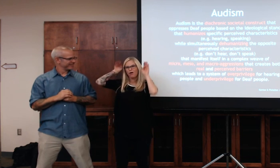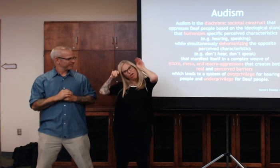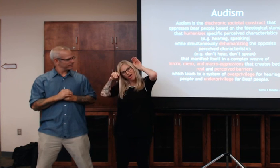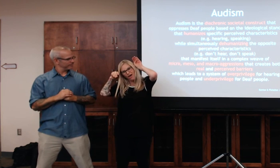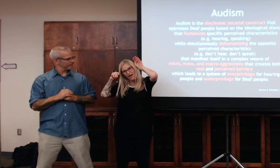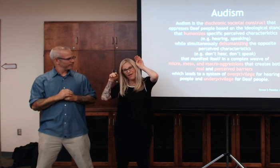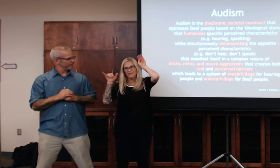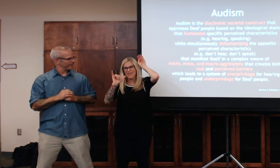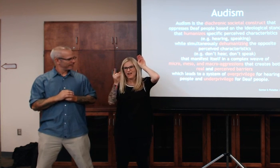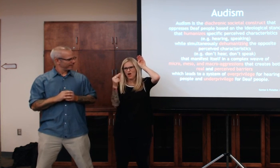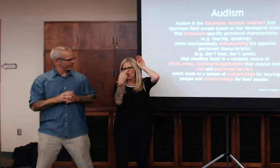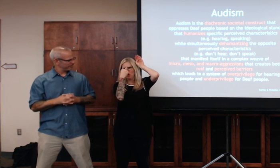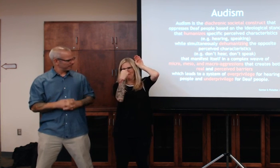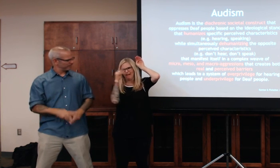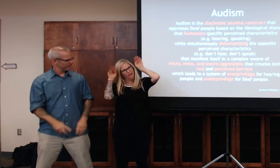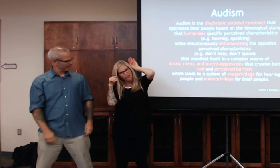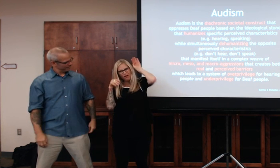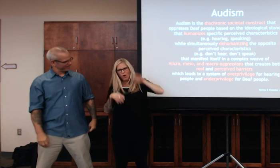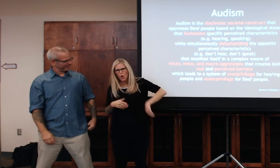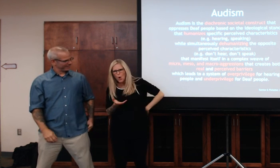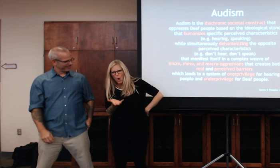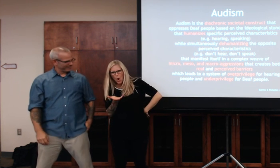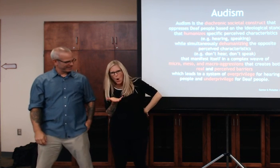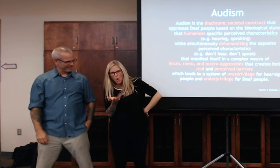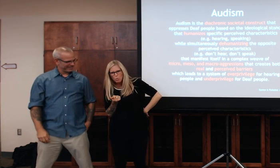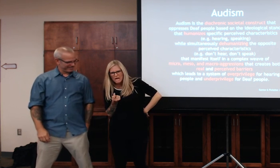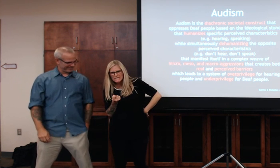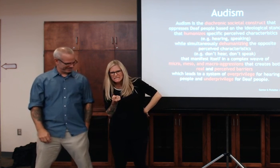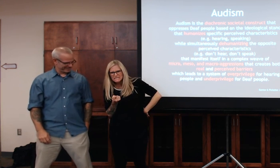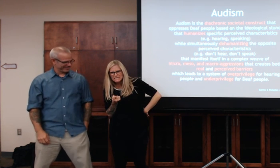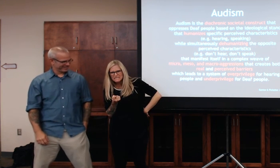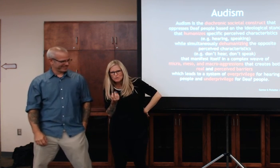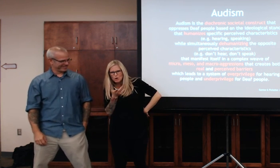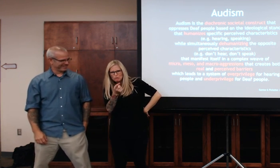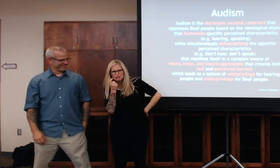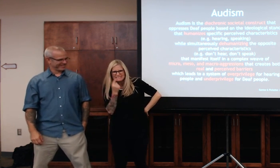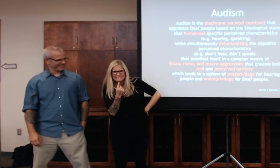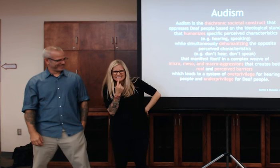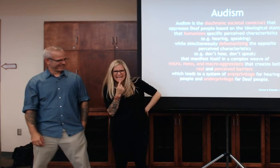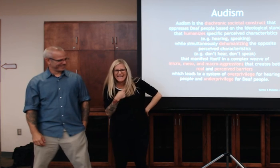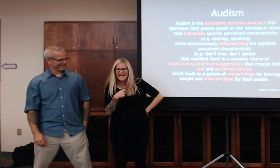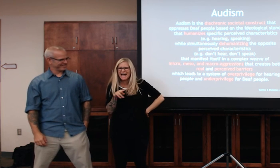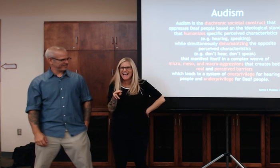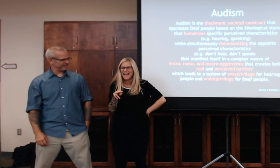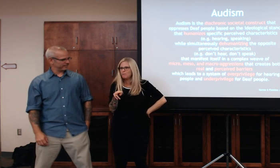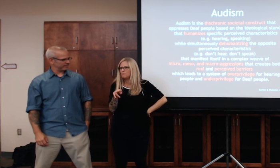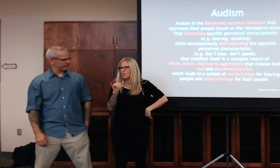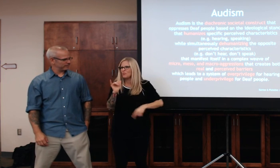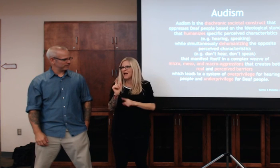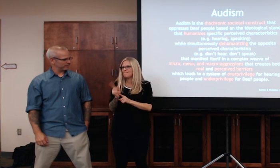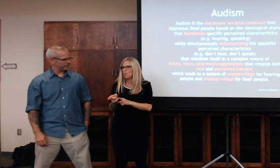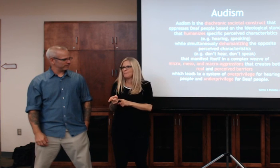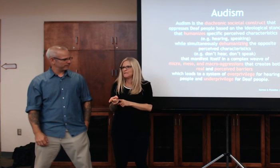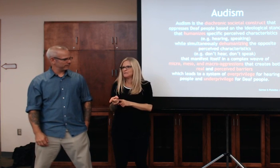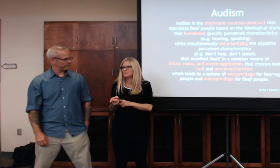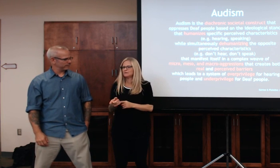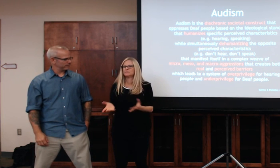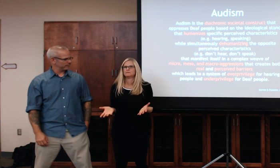And when he had that, when a dog looks at you and has one ear up, and he's kind of like, what? What did you just say? And when he did that to me, at that